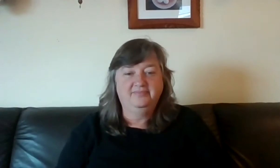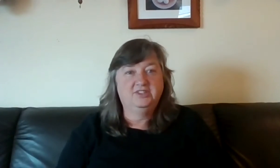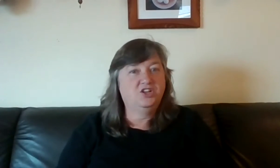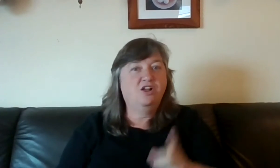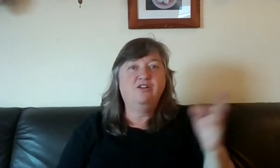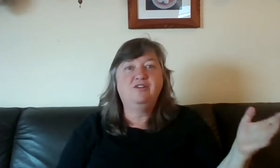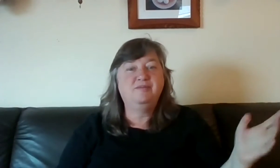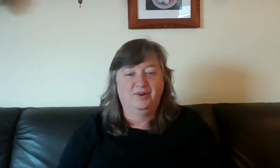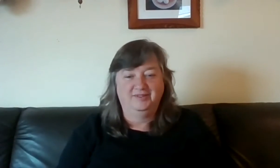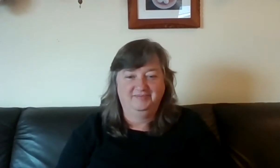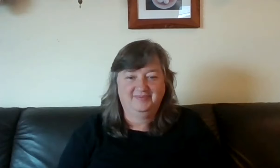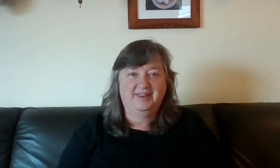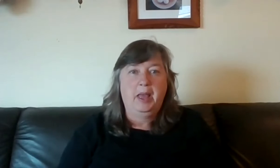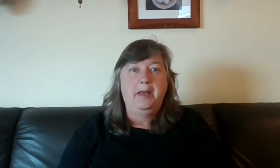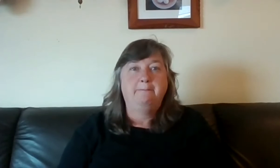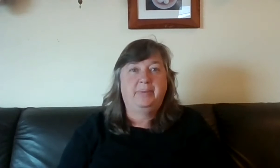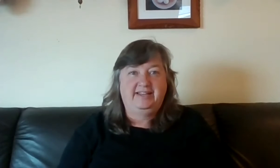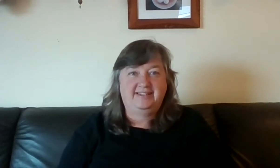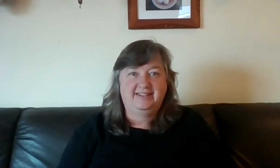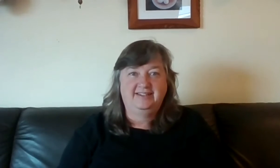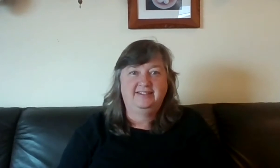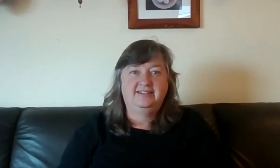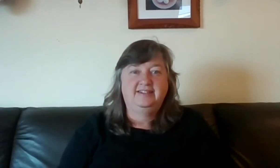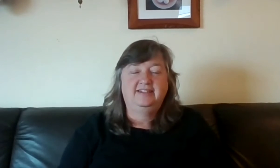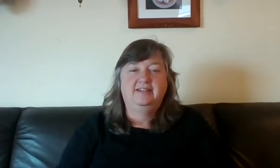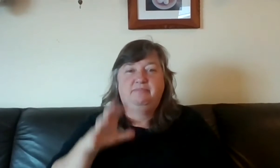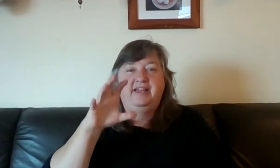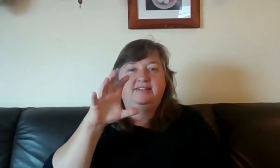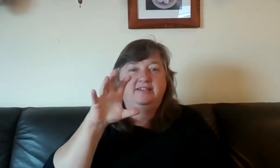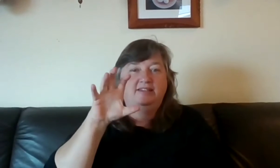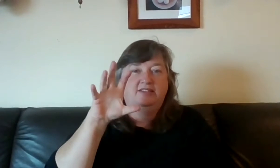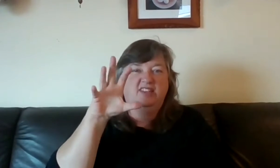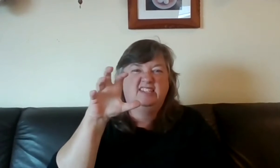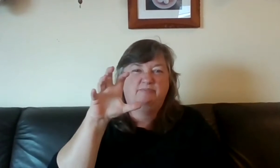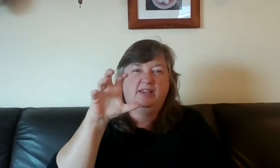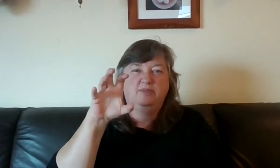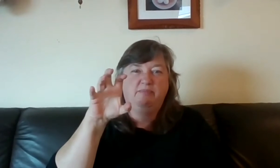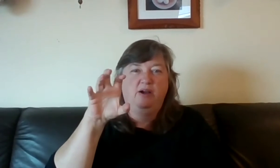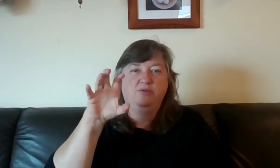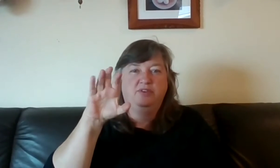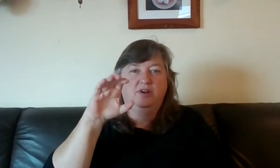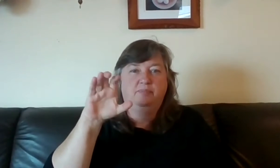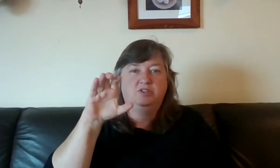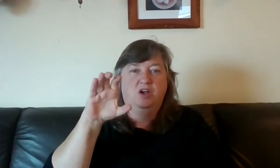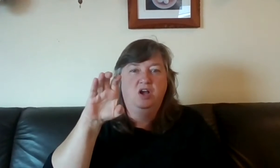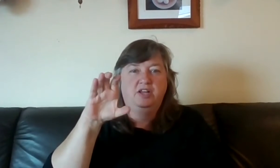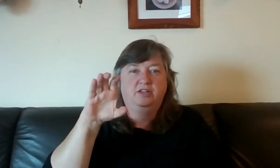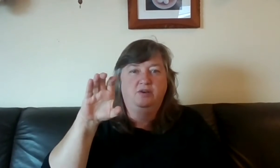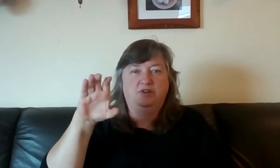It's all important. Bite. Bite. So this becomes your mouth, your upper jaw, and your lower